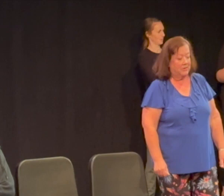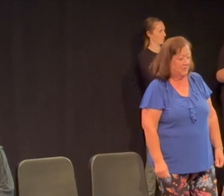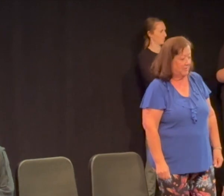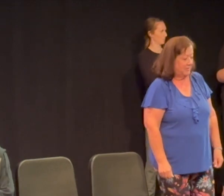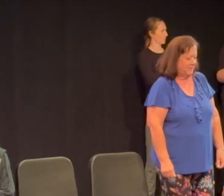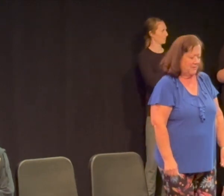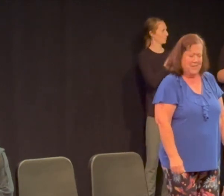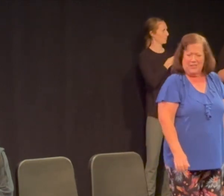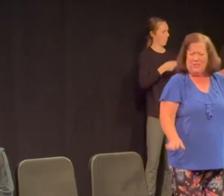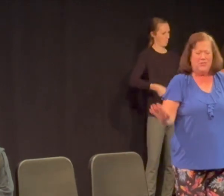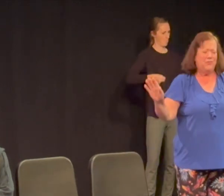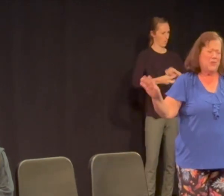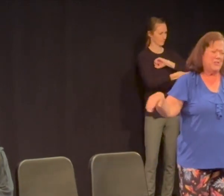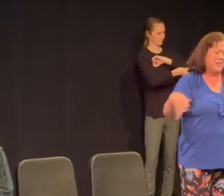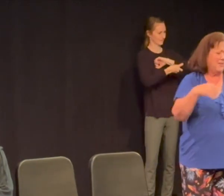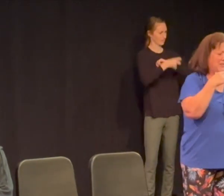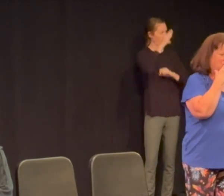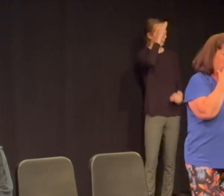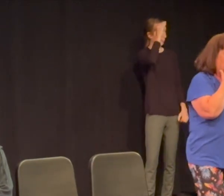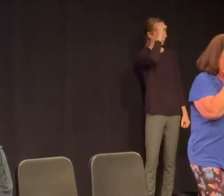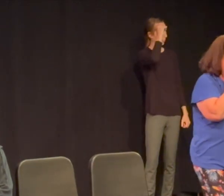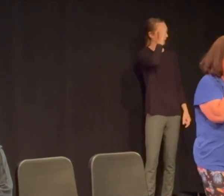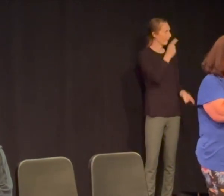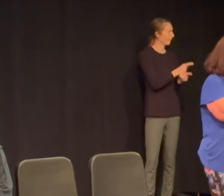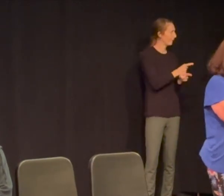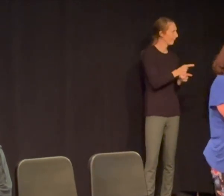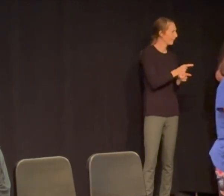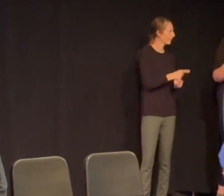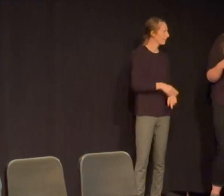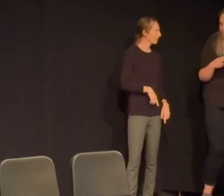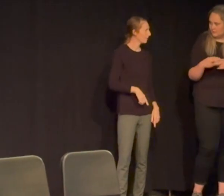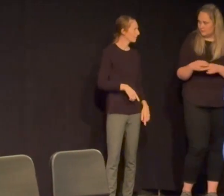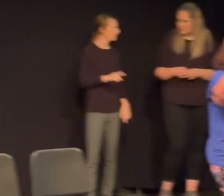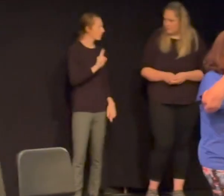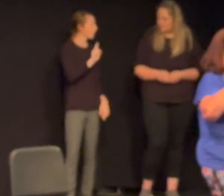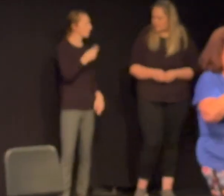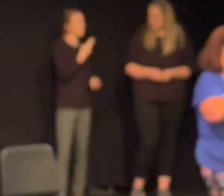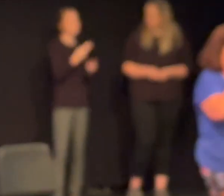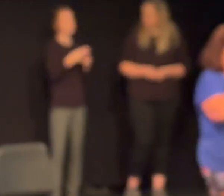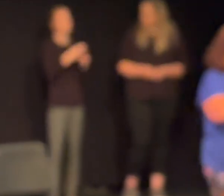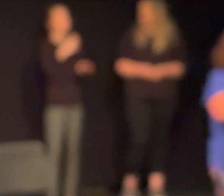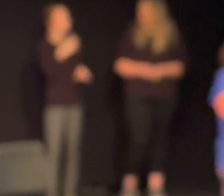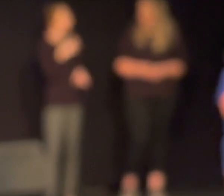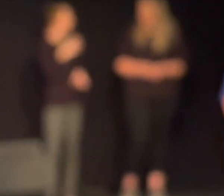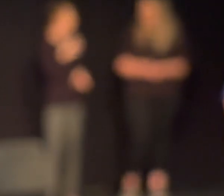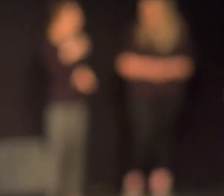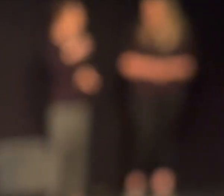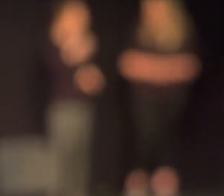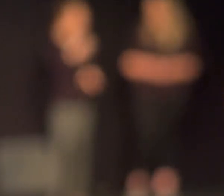you? Just your first name is fine. I'm not doing a background check.